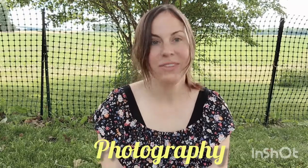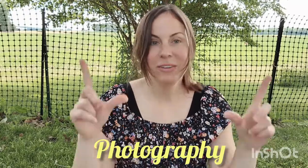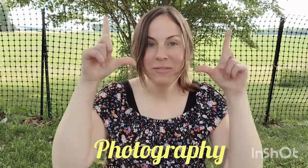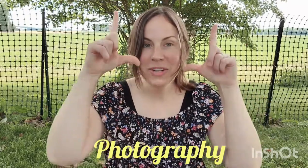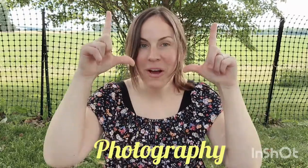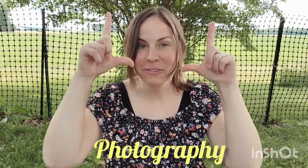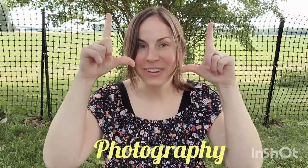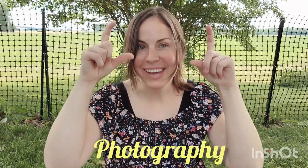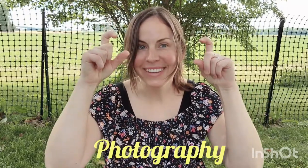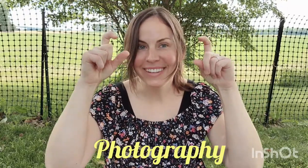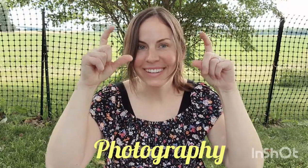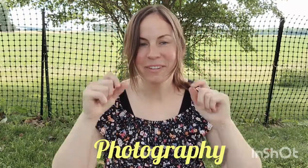Photography.